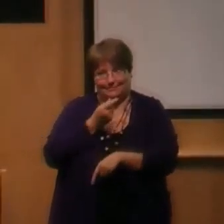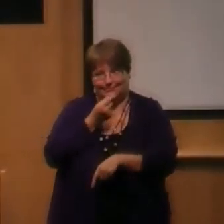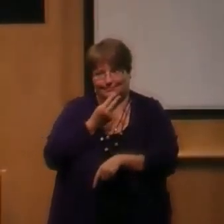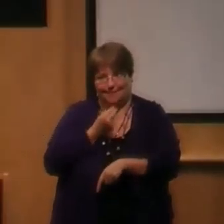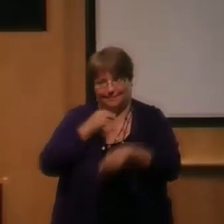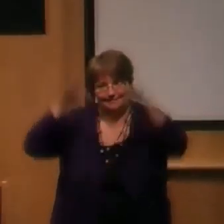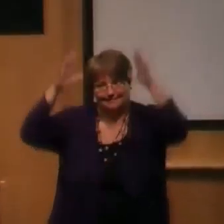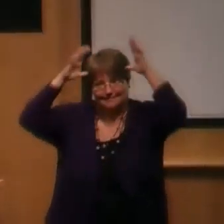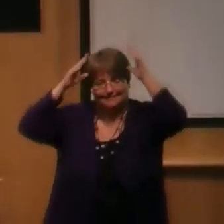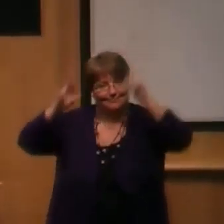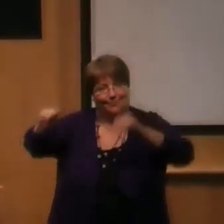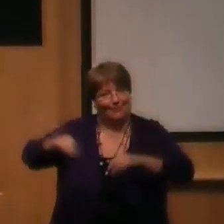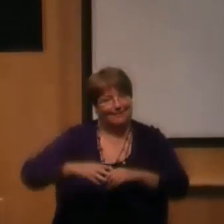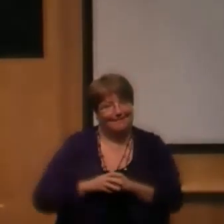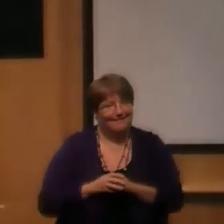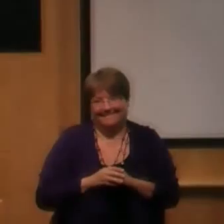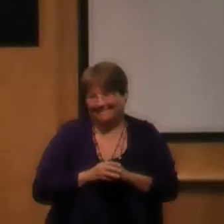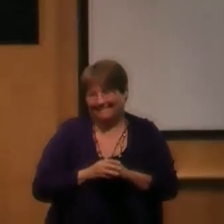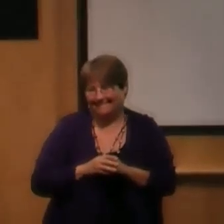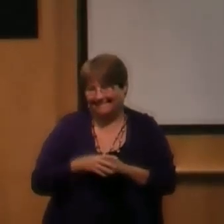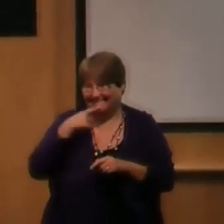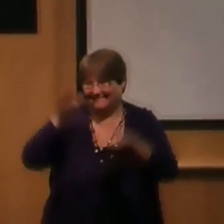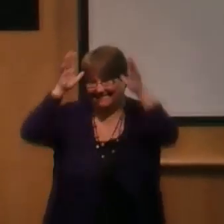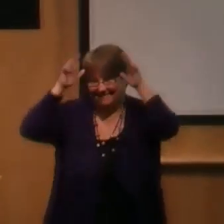No, I'm not going to copy the cop. I'm going to copy Thomas.